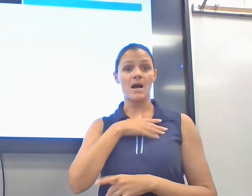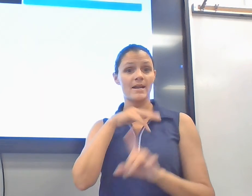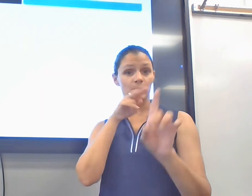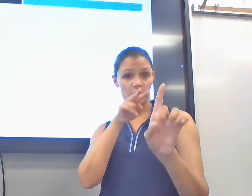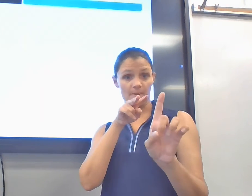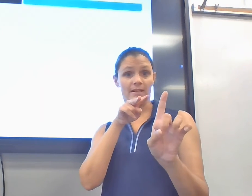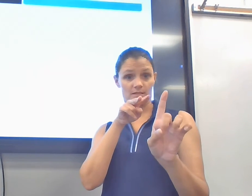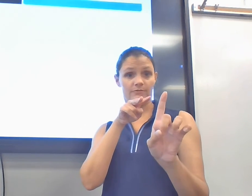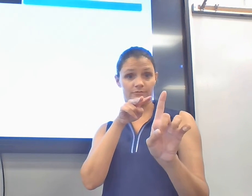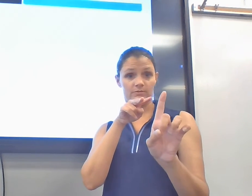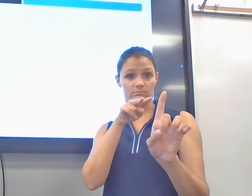my perspective.